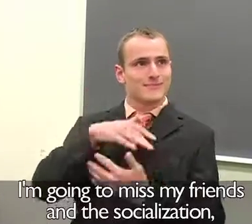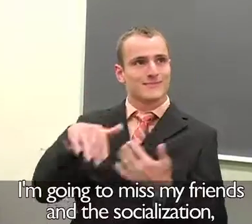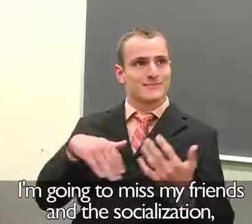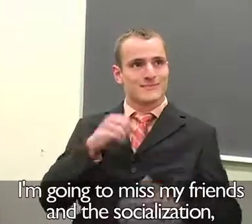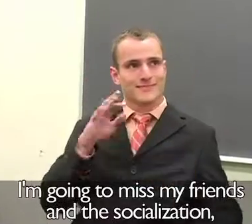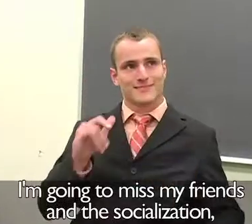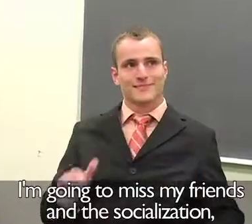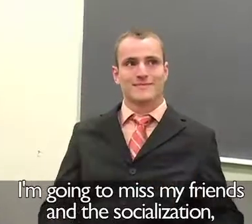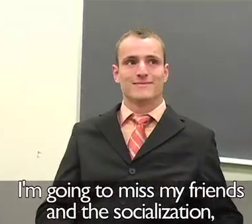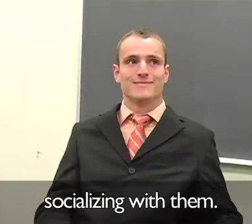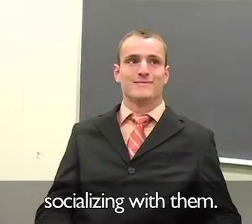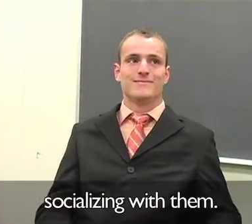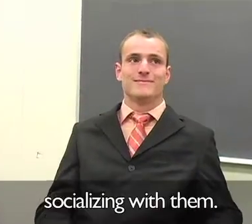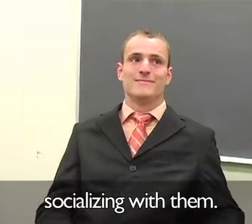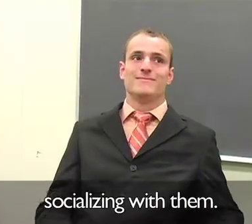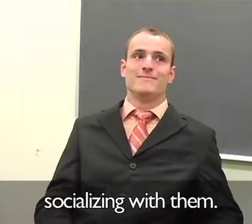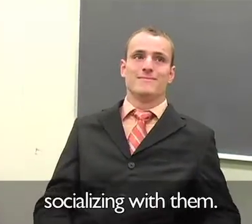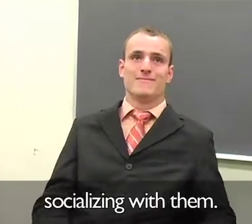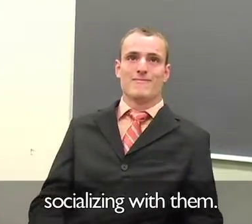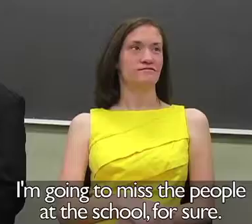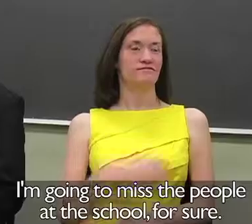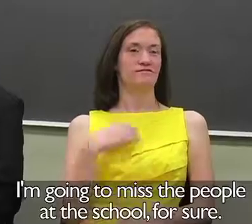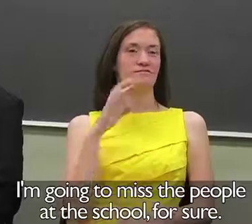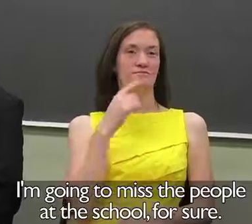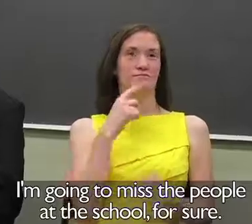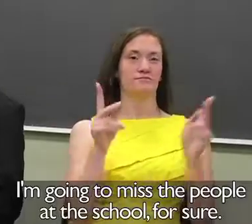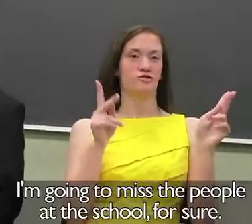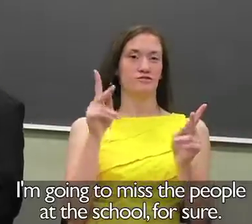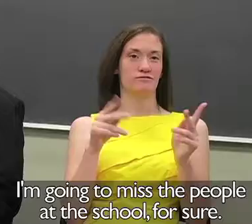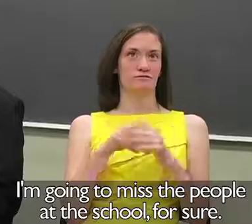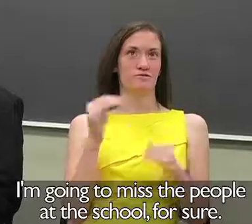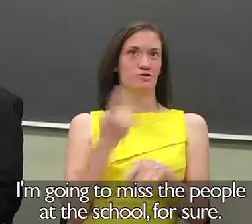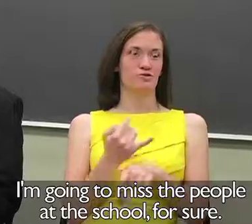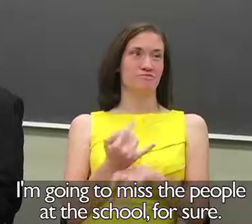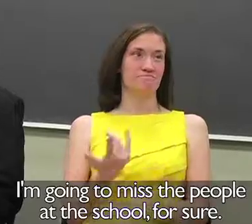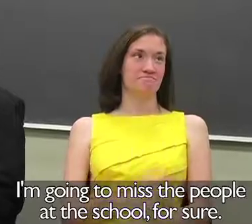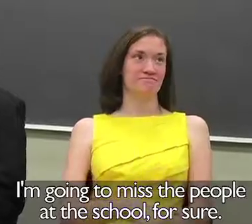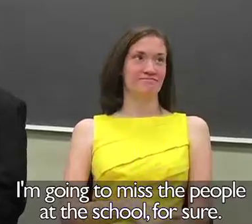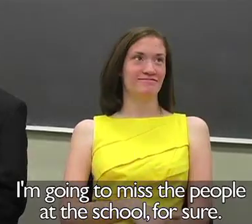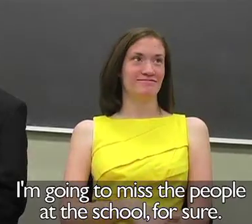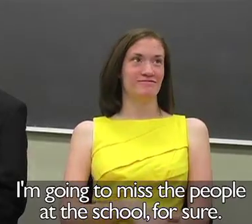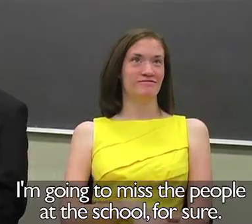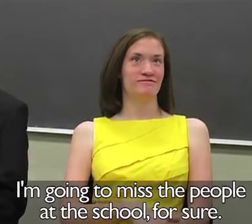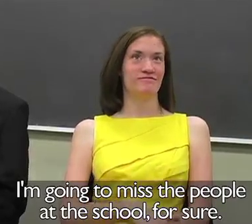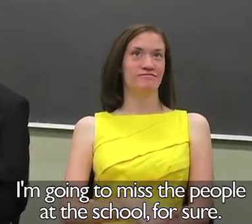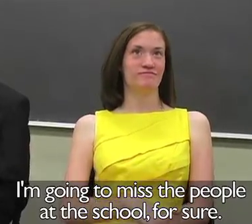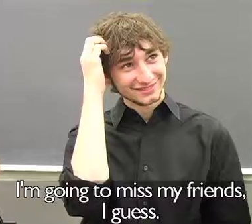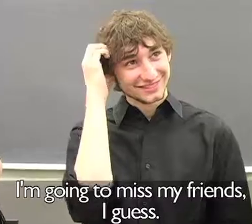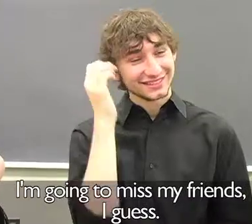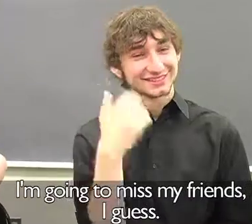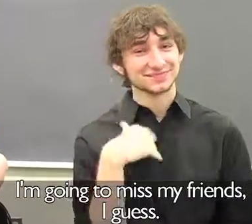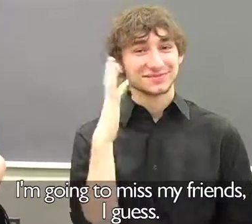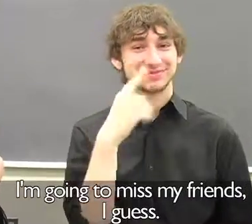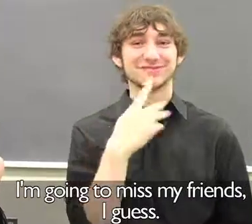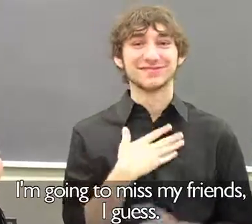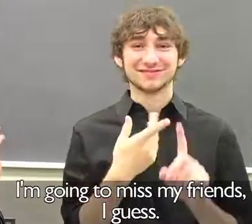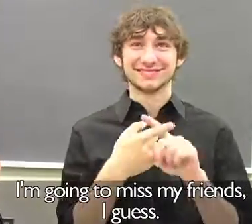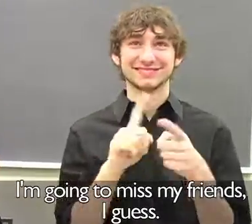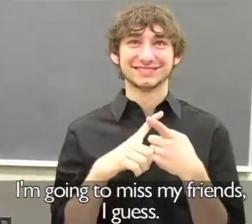And the socialization, socializing with them. I'm going to miss the people at the school for sure. I'm going